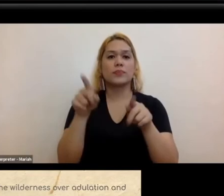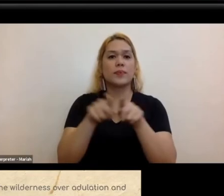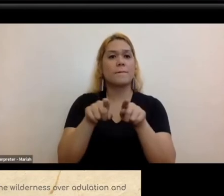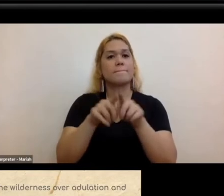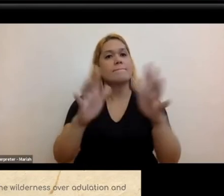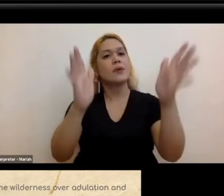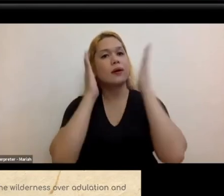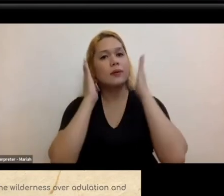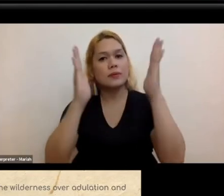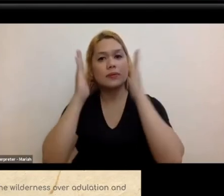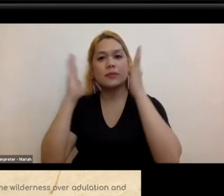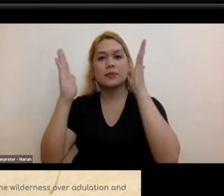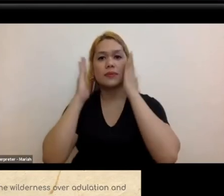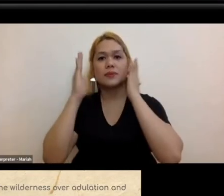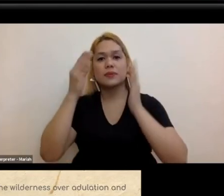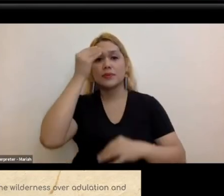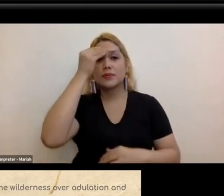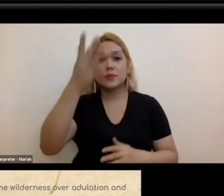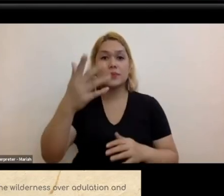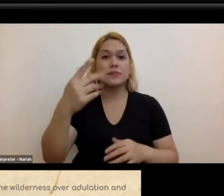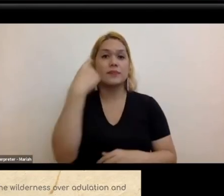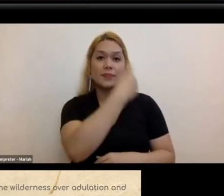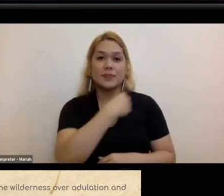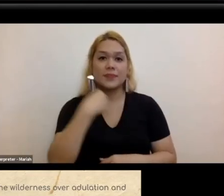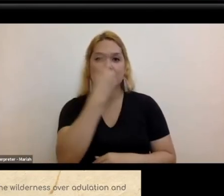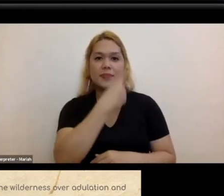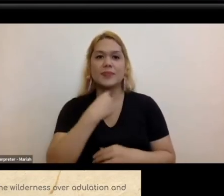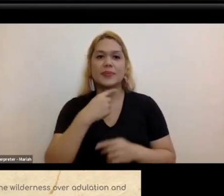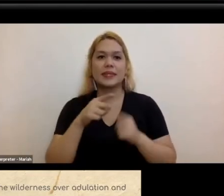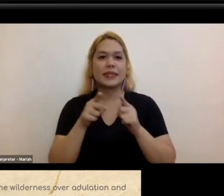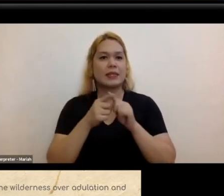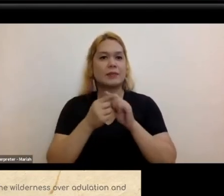the virgin's face, body in a bandaged dress.